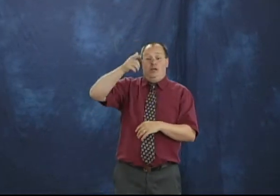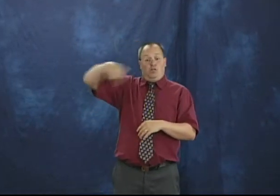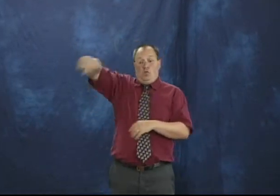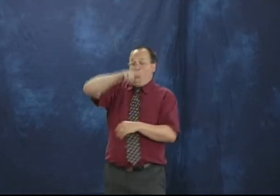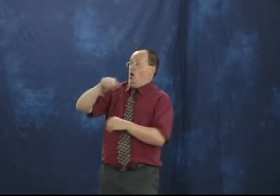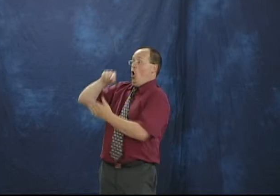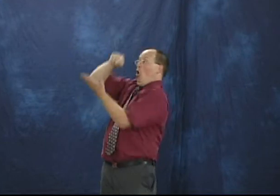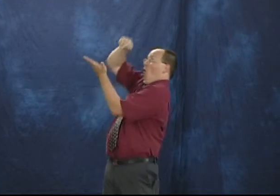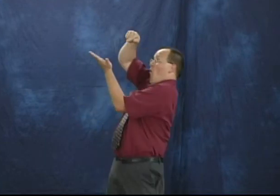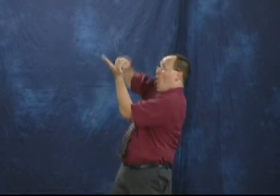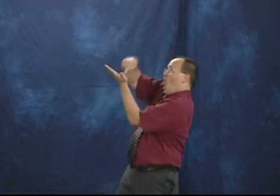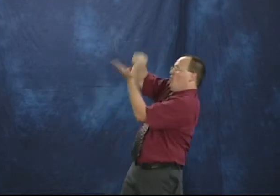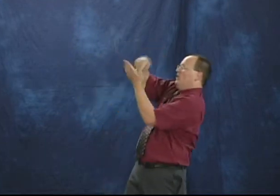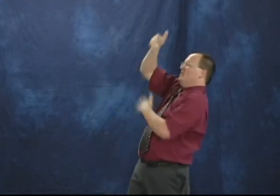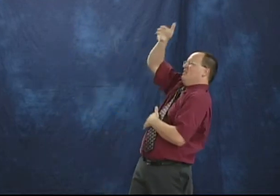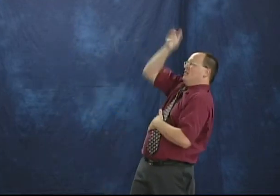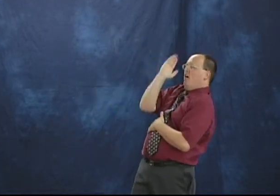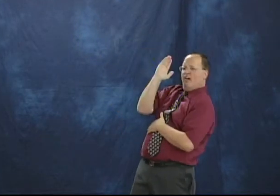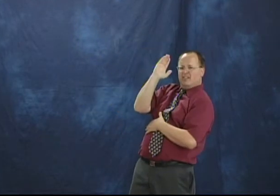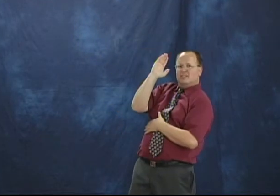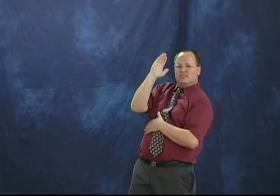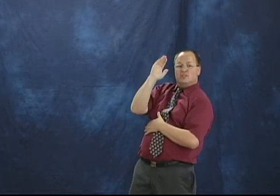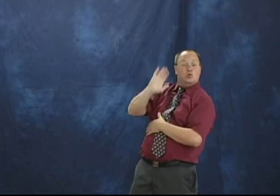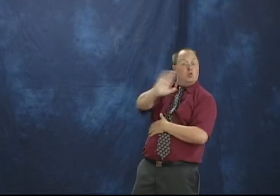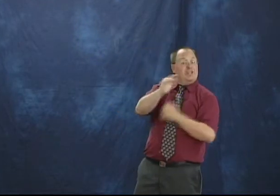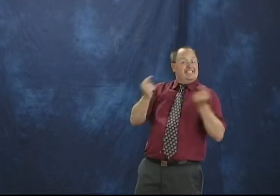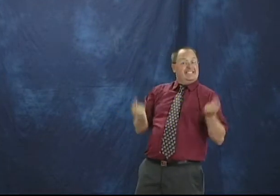Poor in spirit means being spiritually bankrupt.